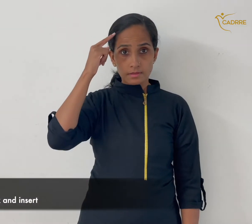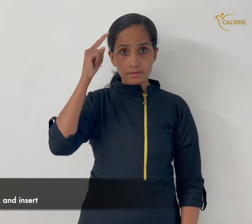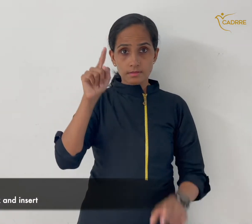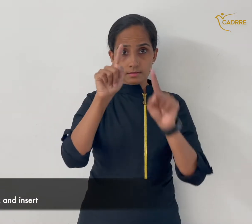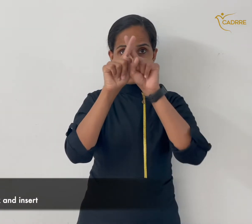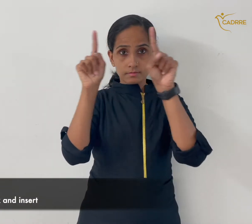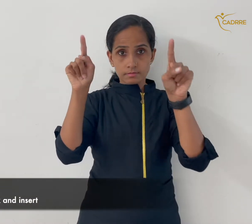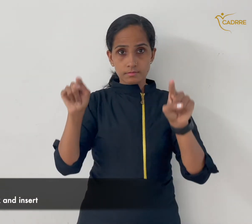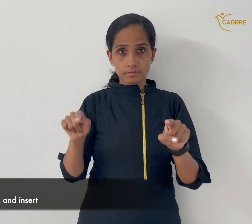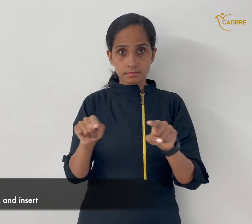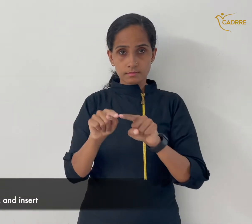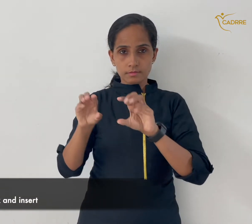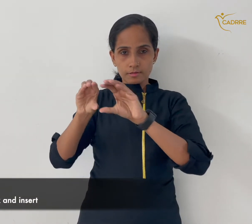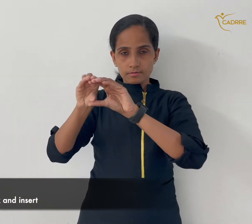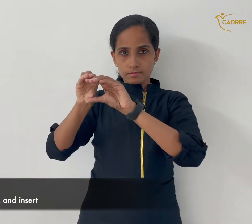floppy disk drive